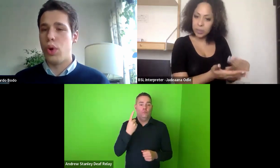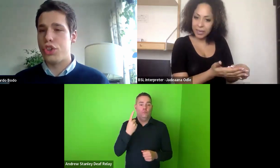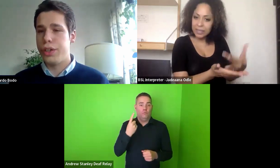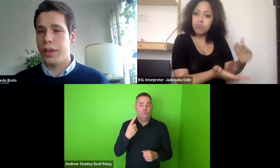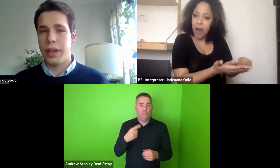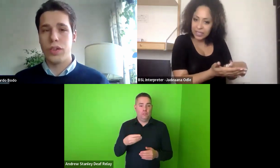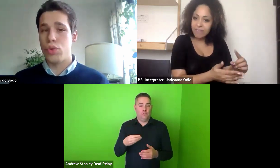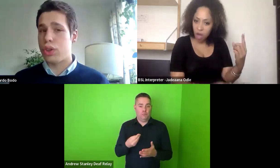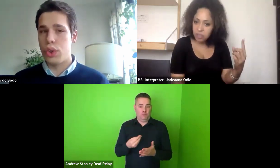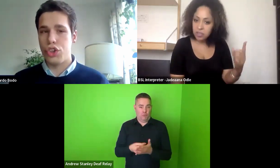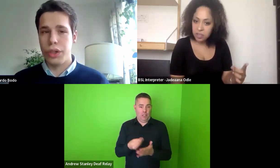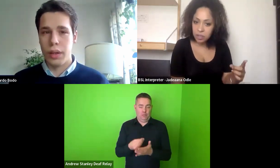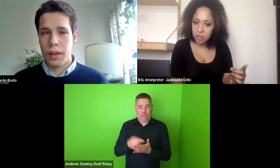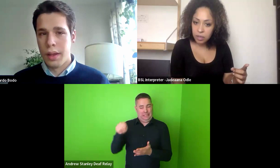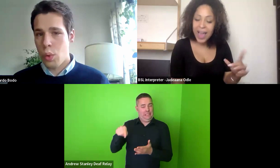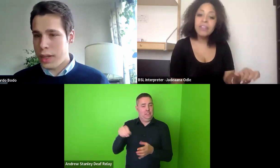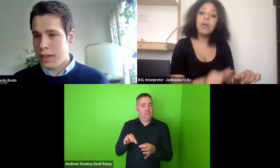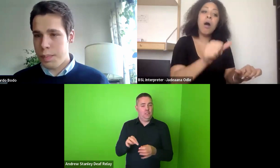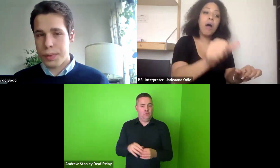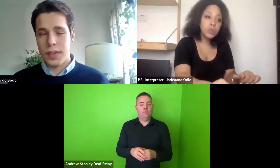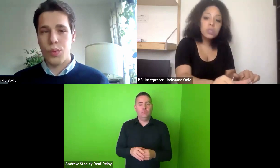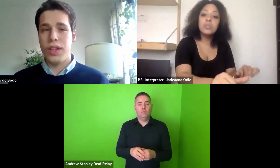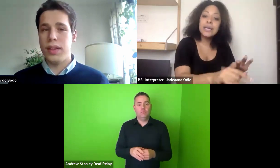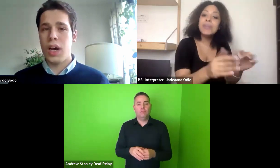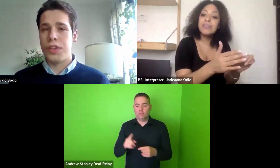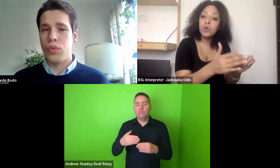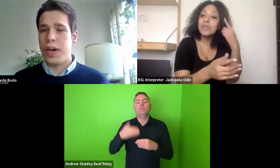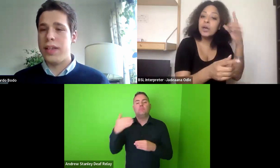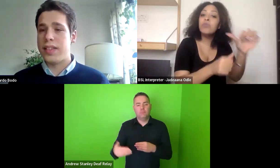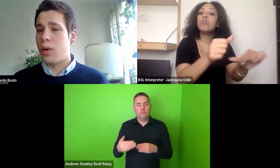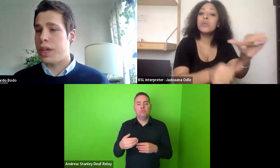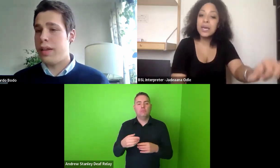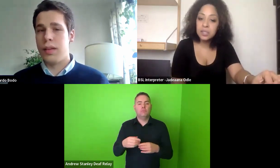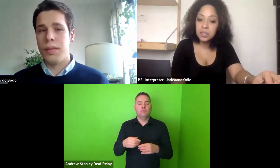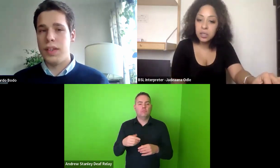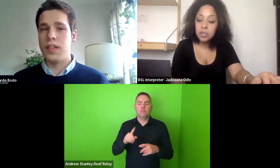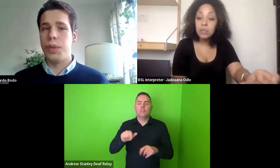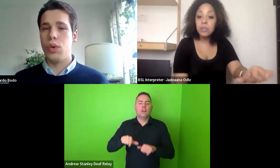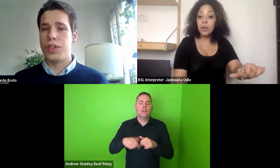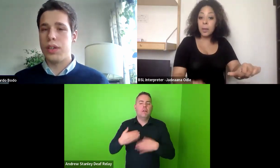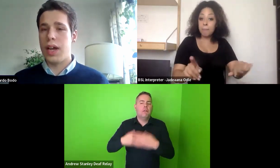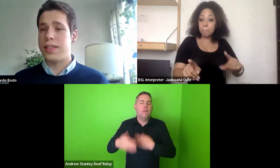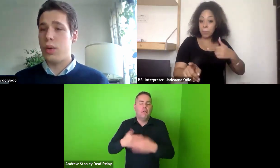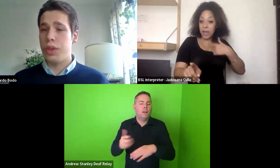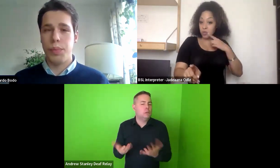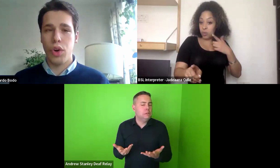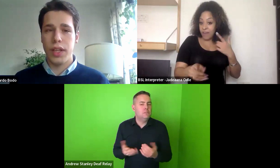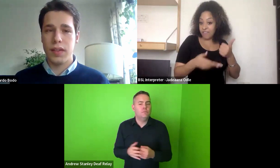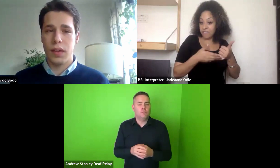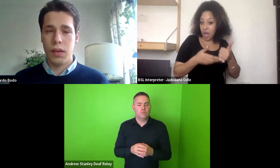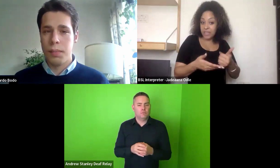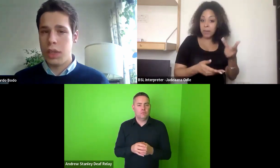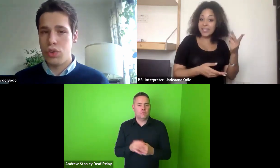the greenwashing and the social washing. One tip is, when in doubt, to buy second-hand. This is because a